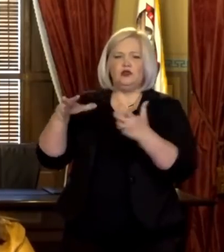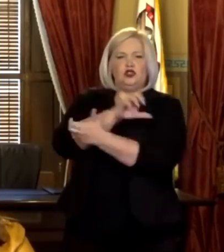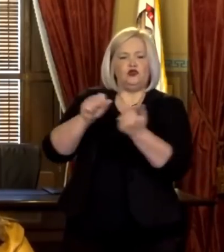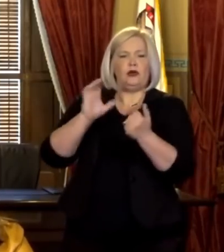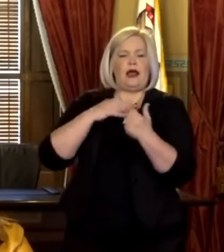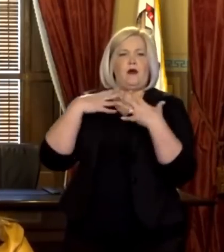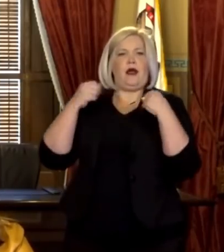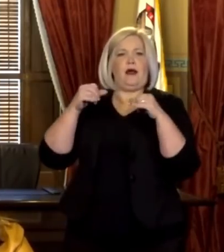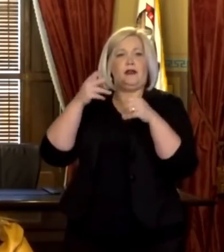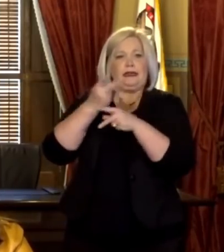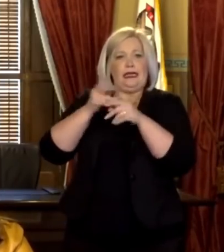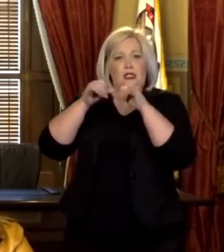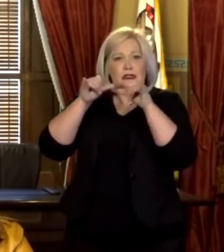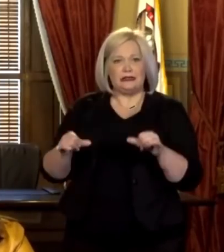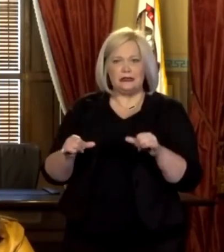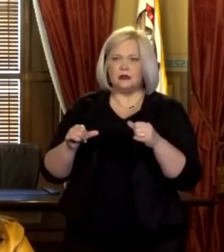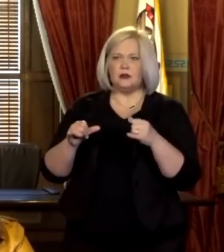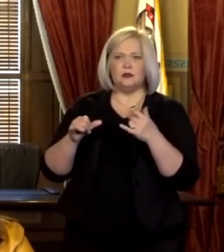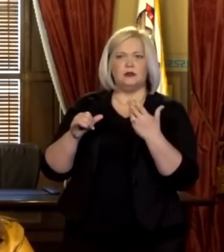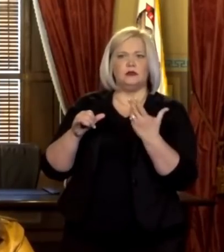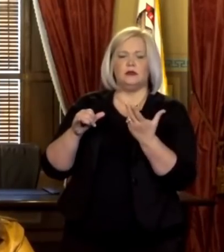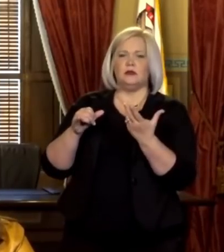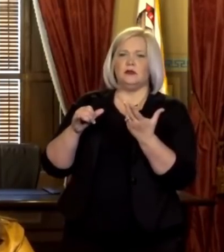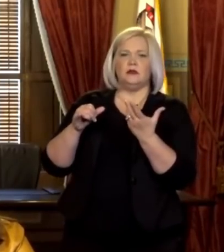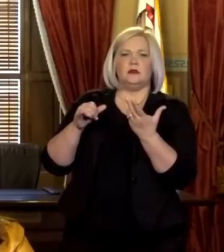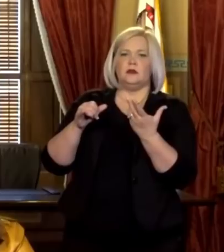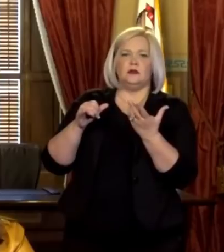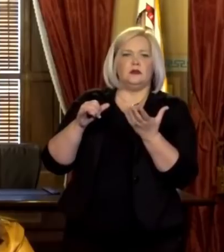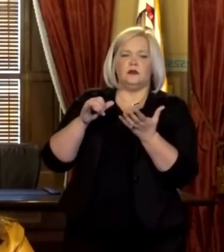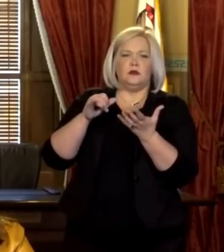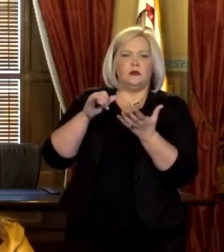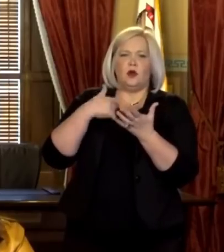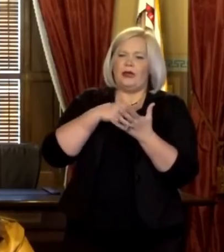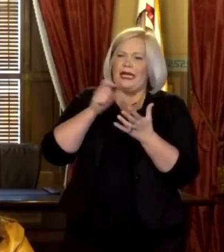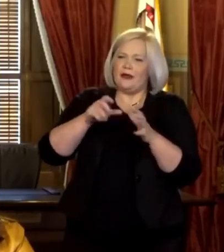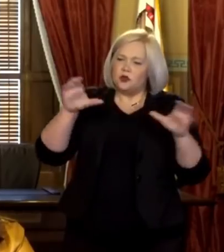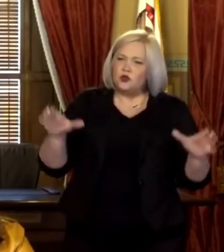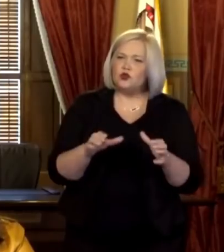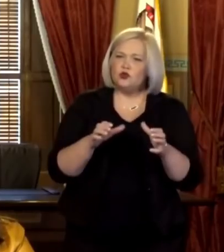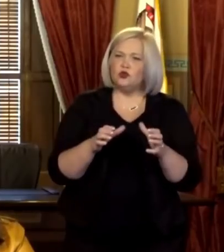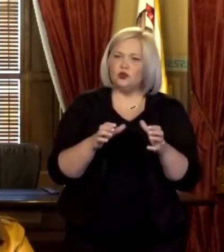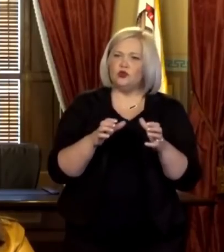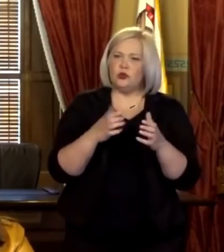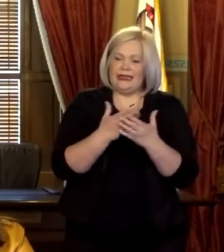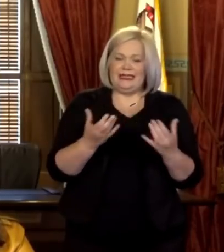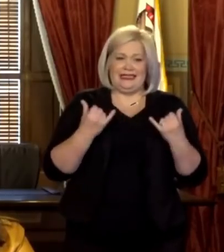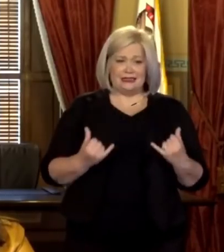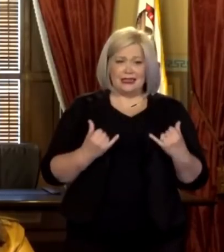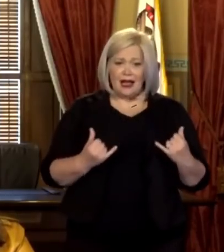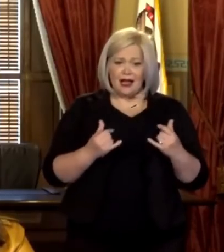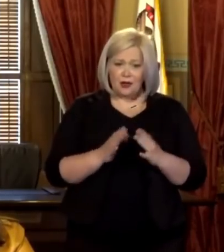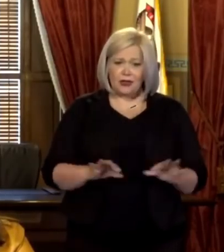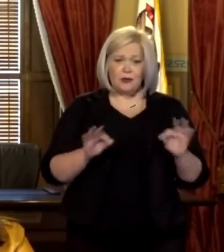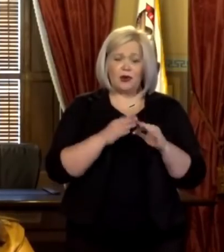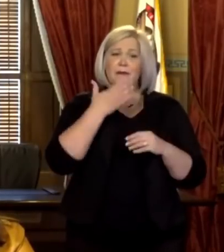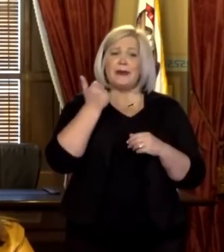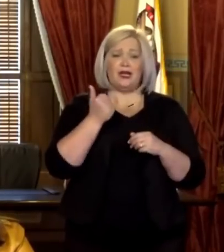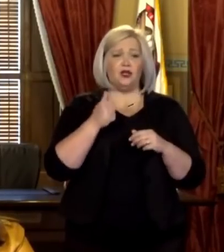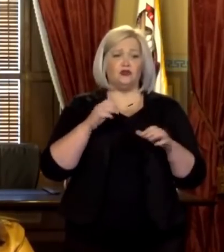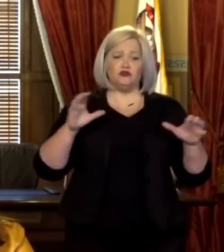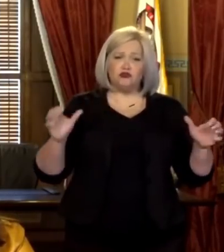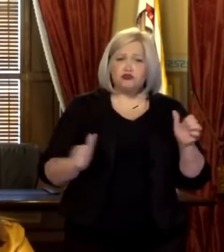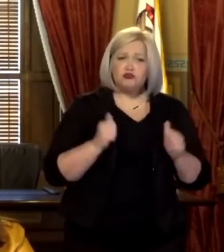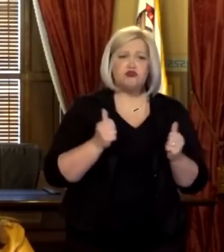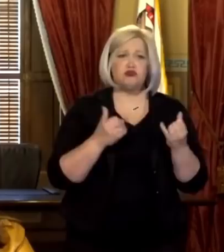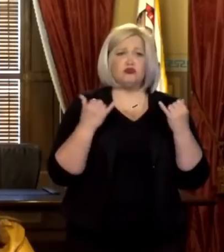more than it already is going to be. That's precisely why we've got to be aggressive. It's much better to have an aggressive